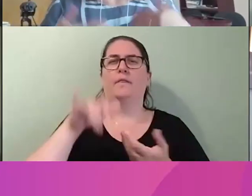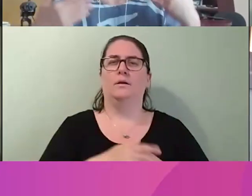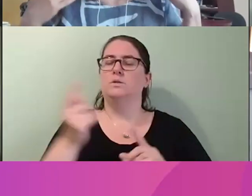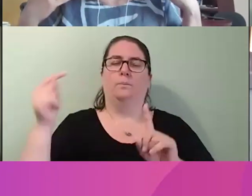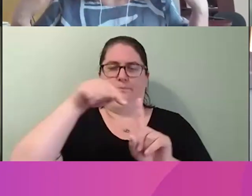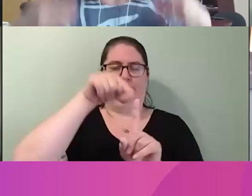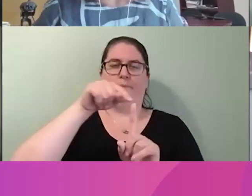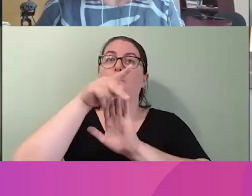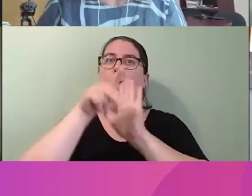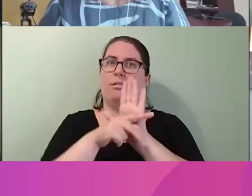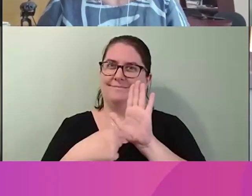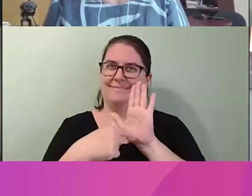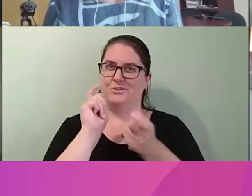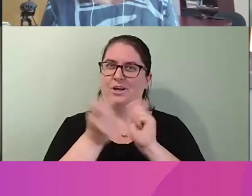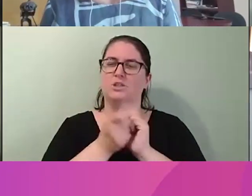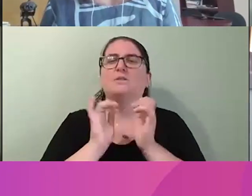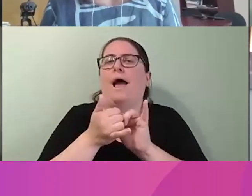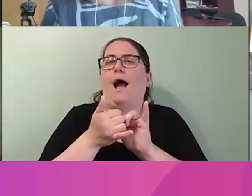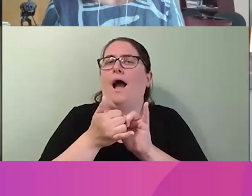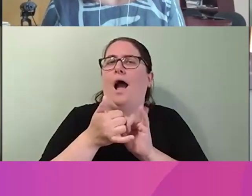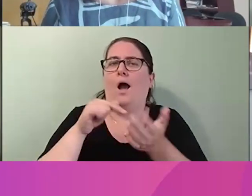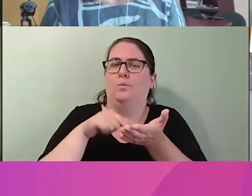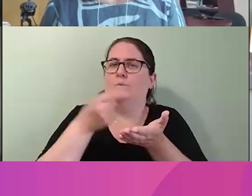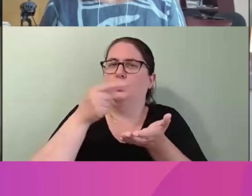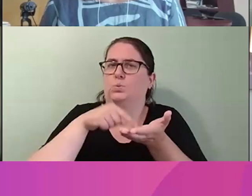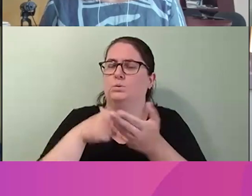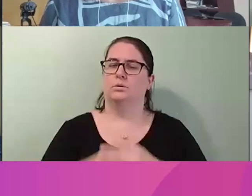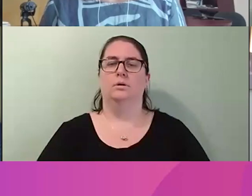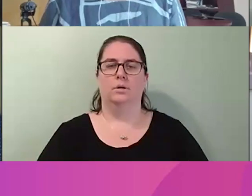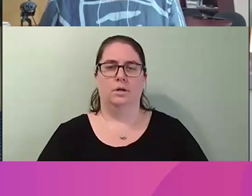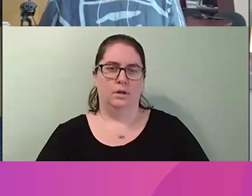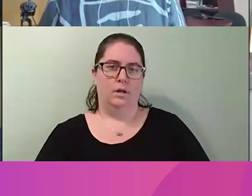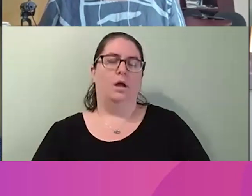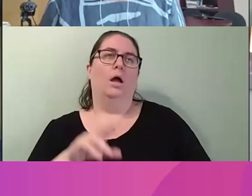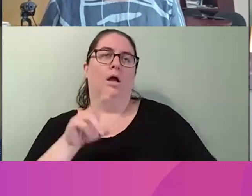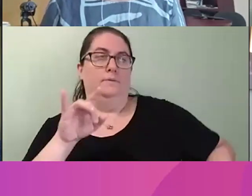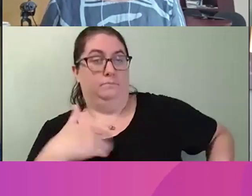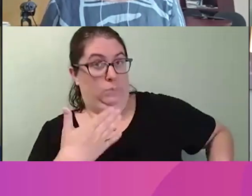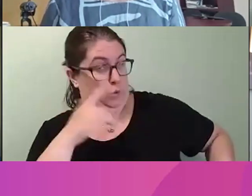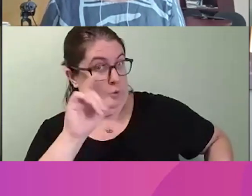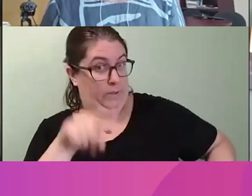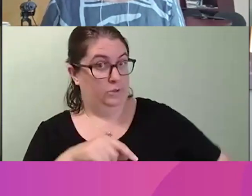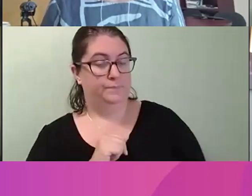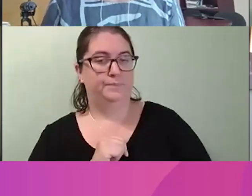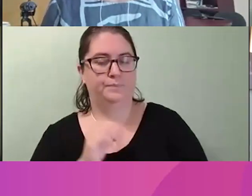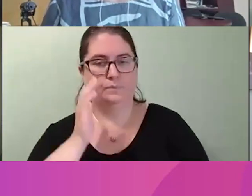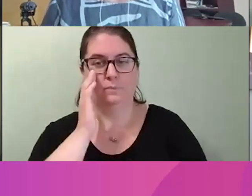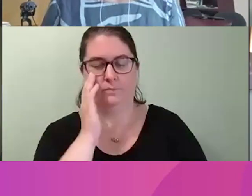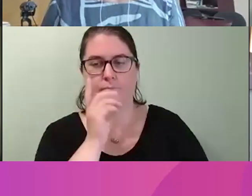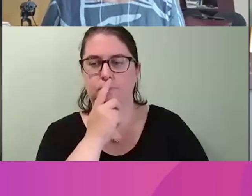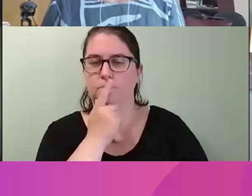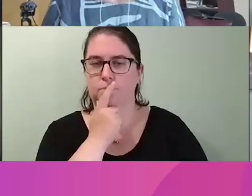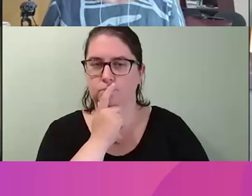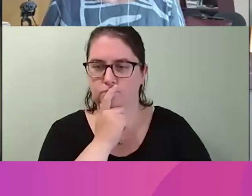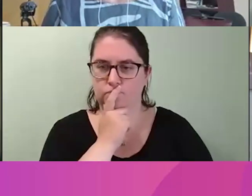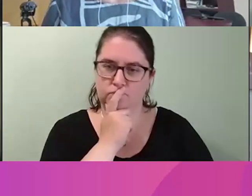what policy changes and how could research contribute to that? Yeah, that's a good question. I